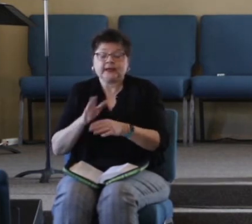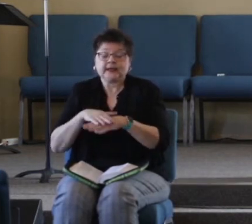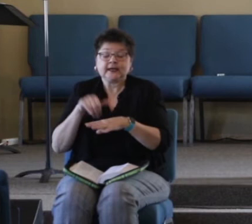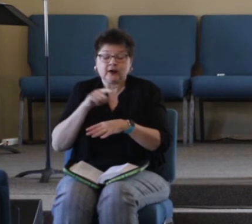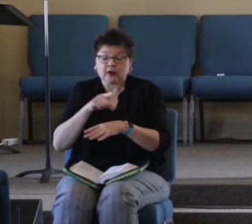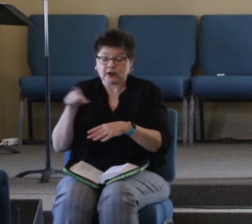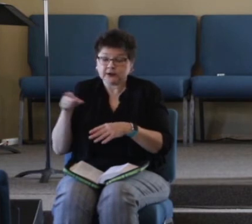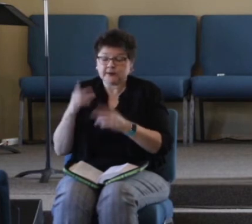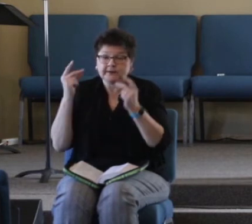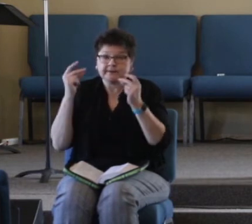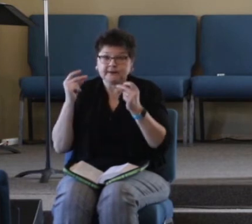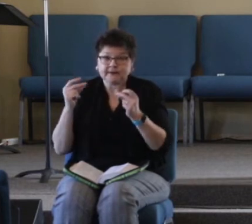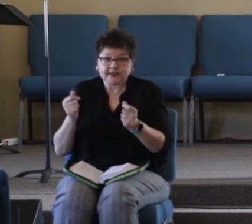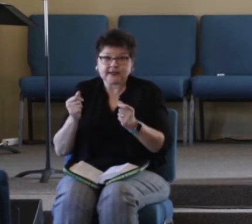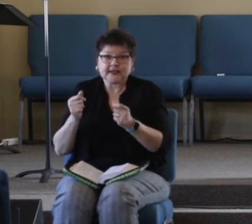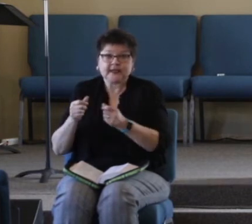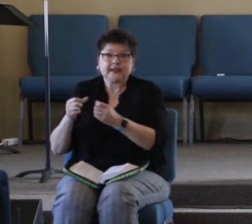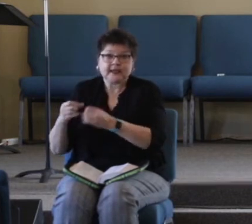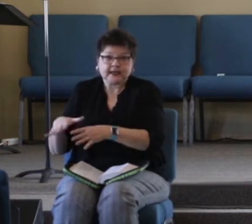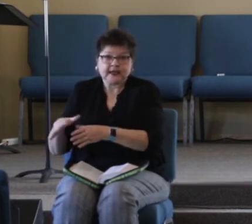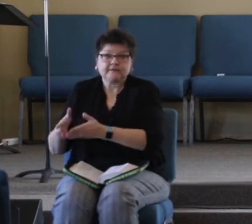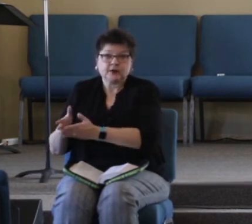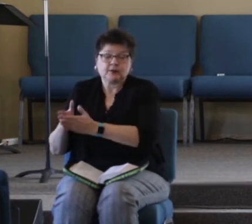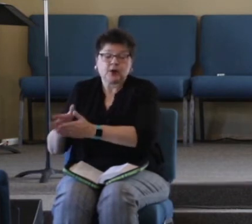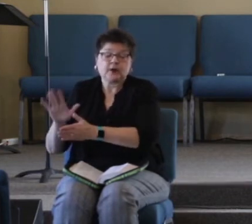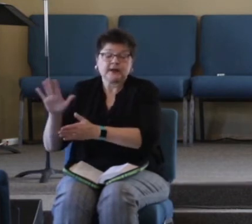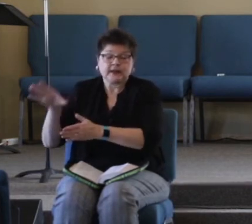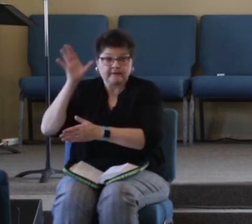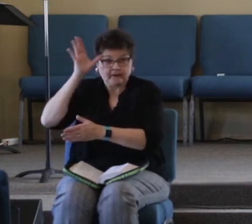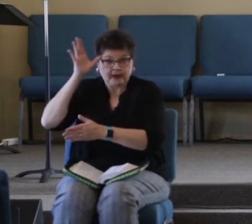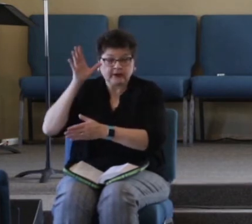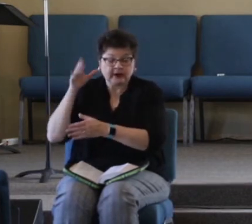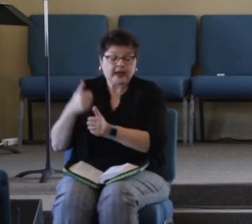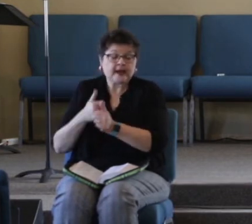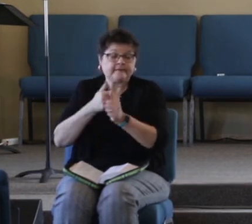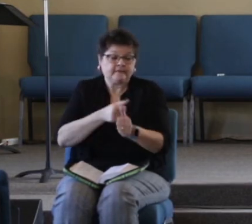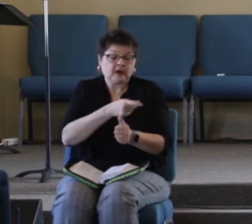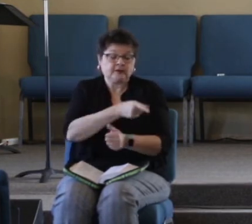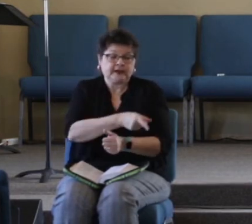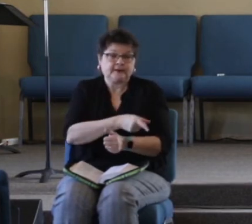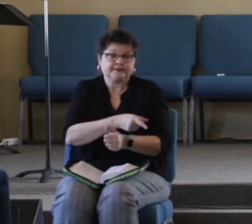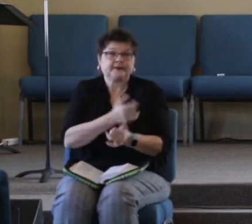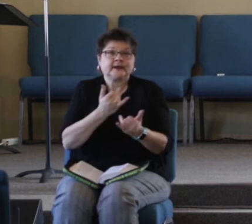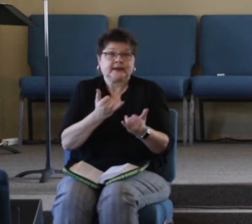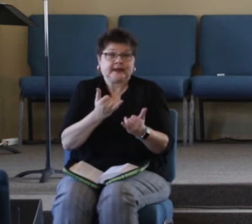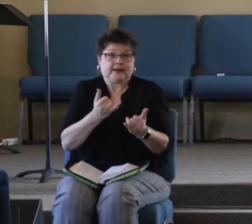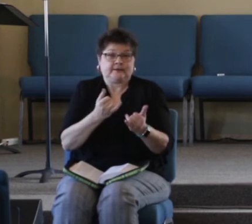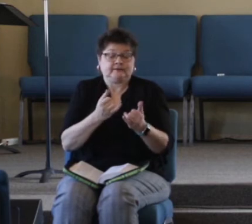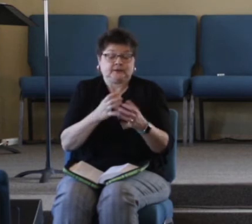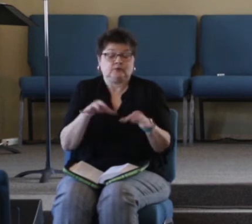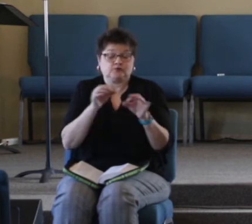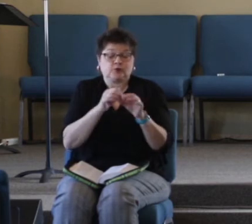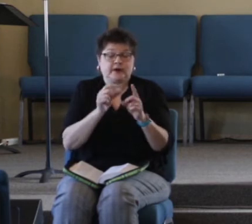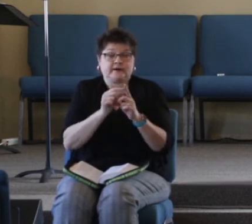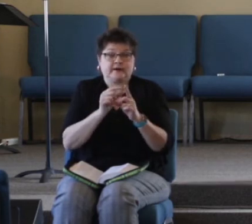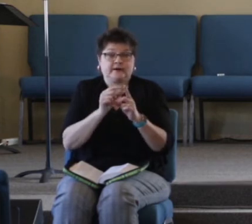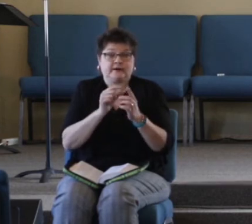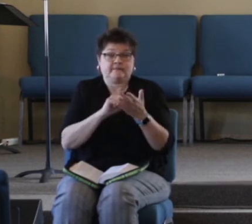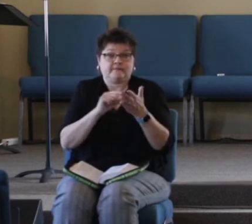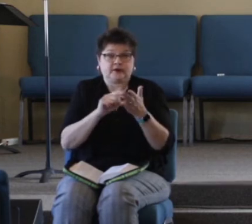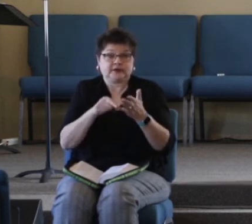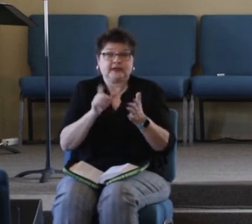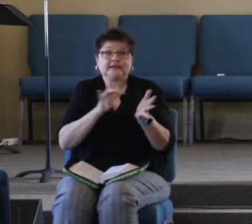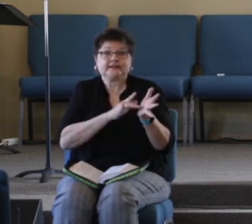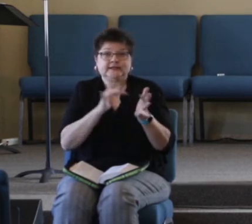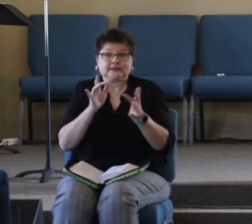father, and left their boat and father, and followed him. Now here's the verse I want us to know. Jesus was going throughout